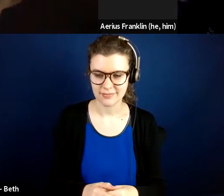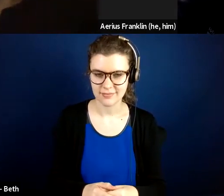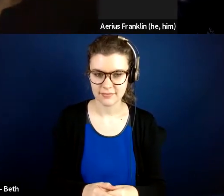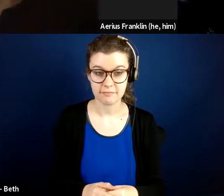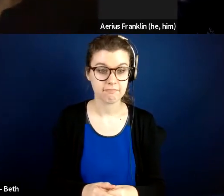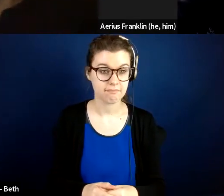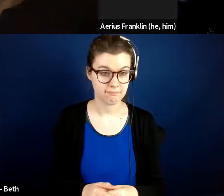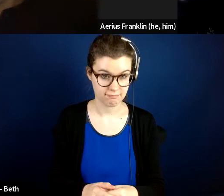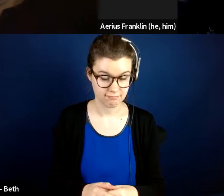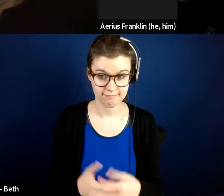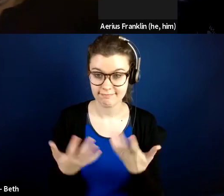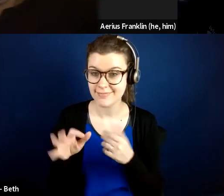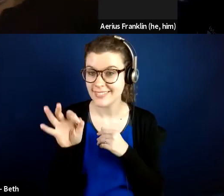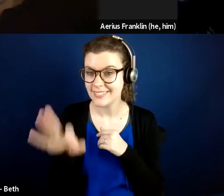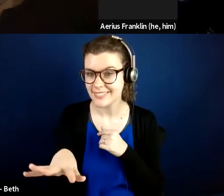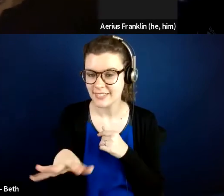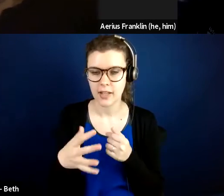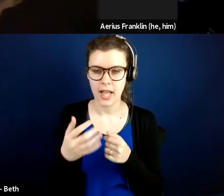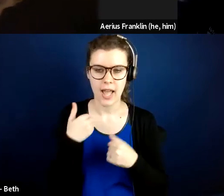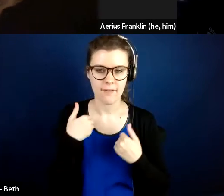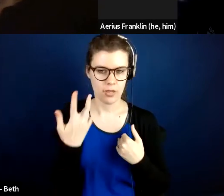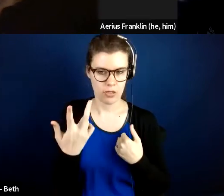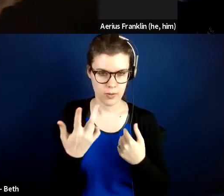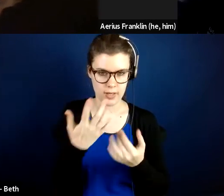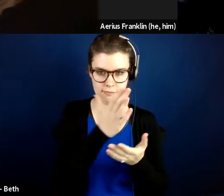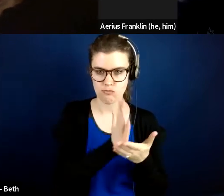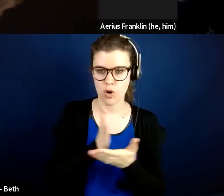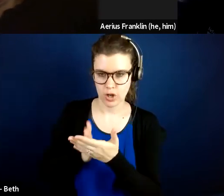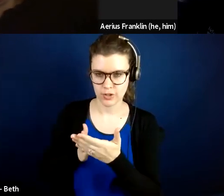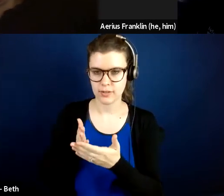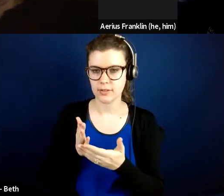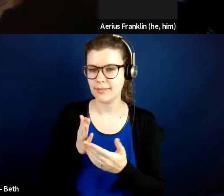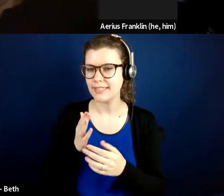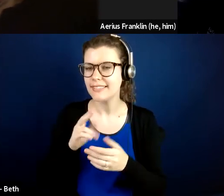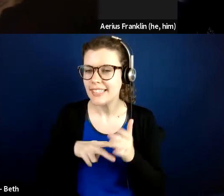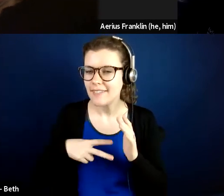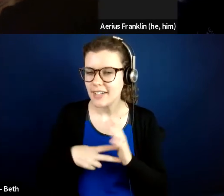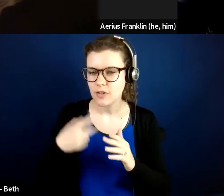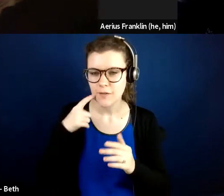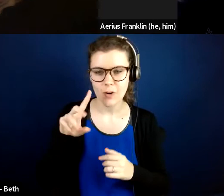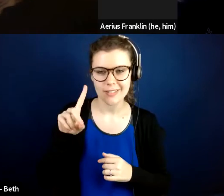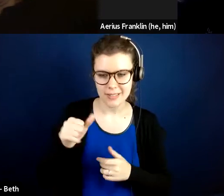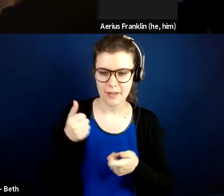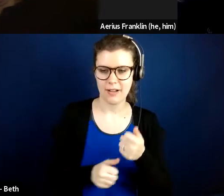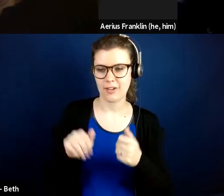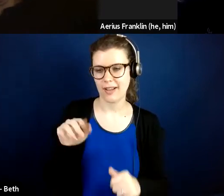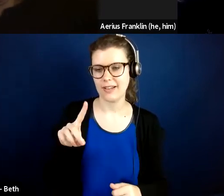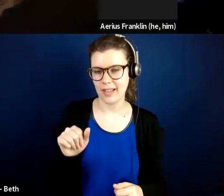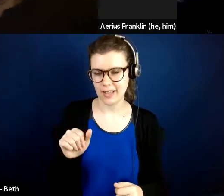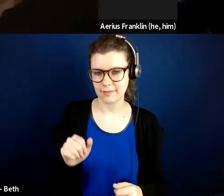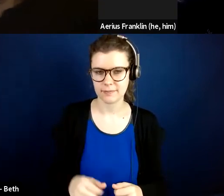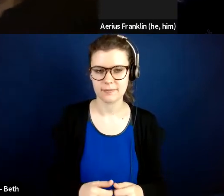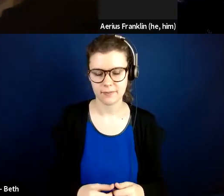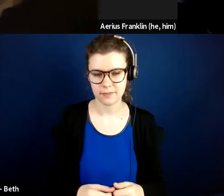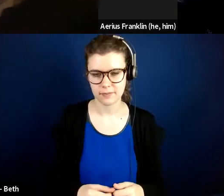Okay, additional clue. There are 3 prongs of definition of disability under the ADA.